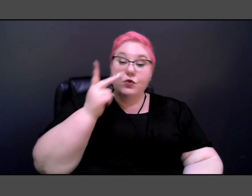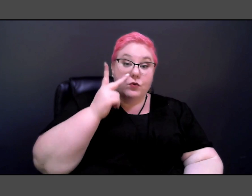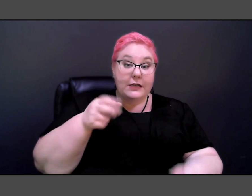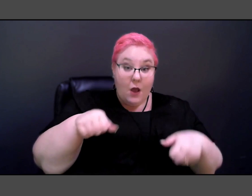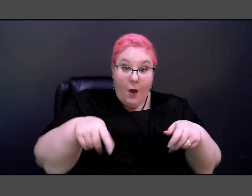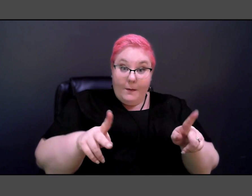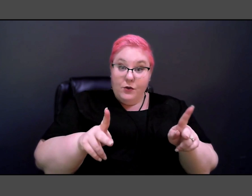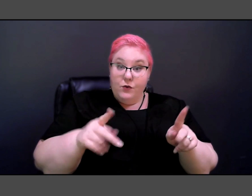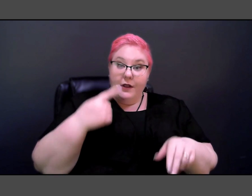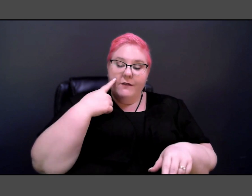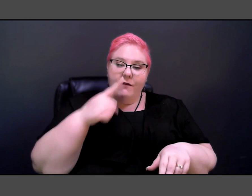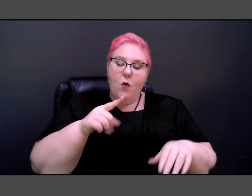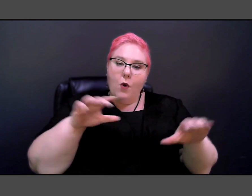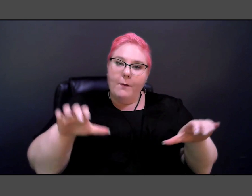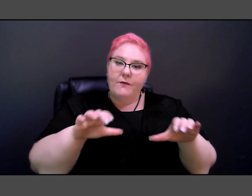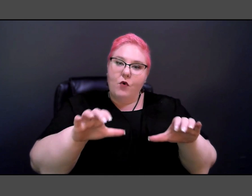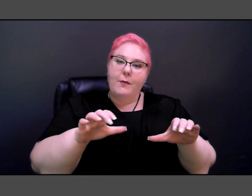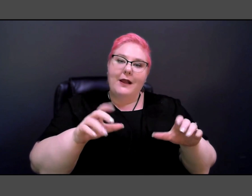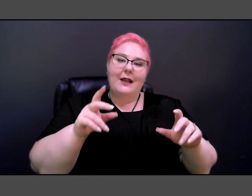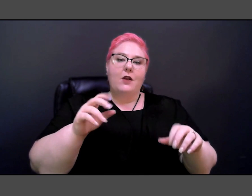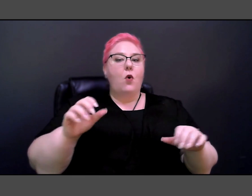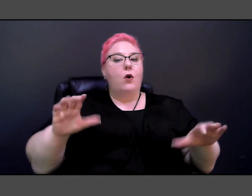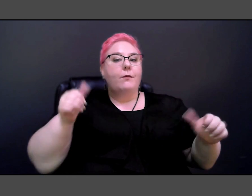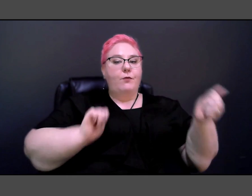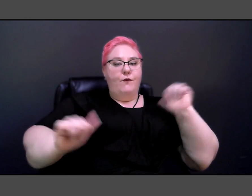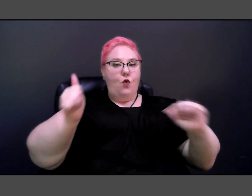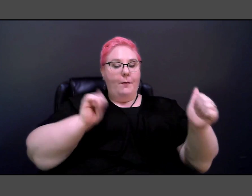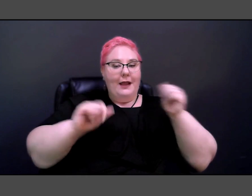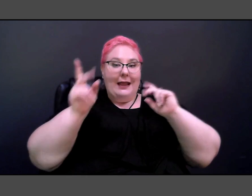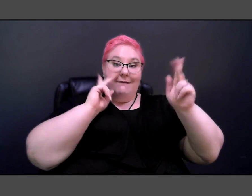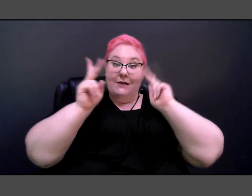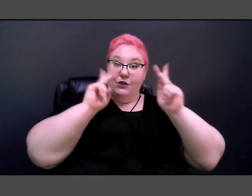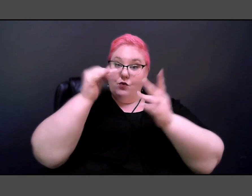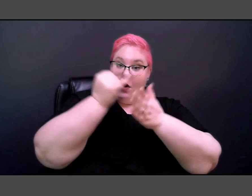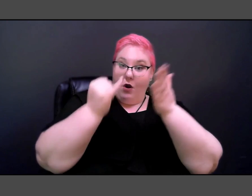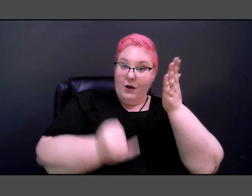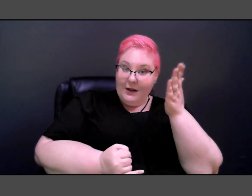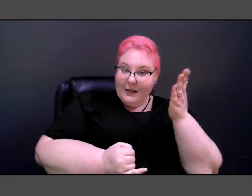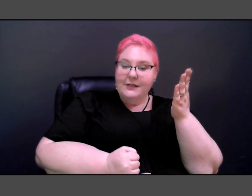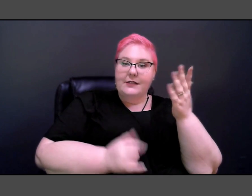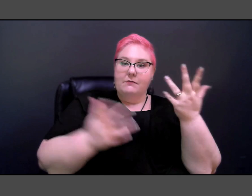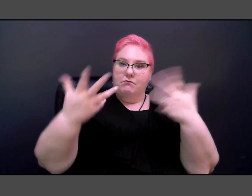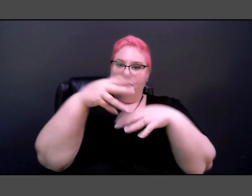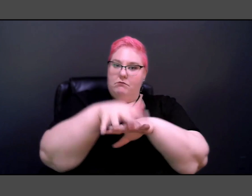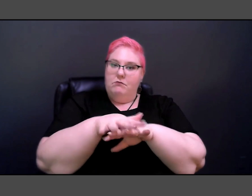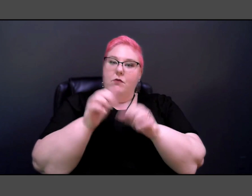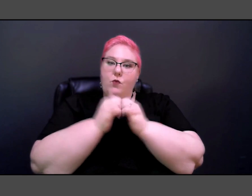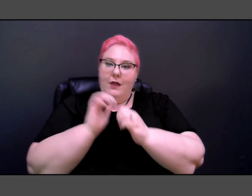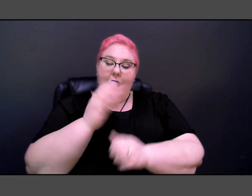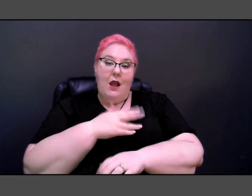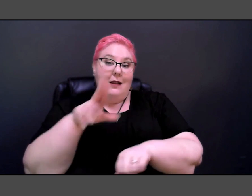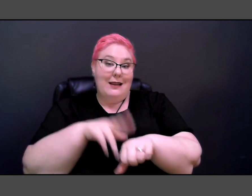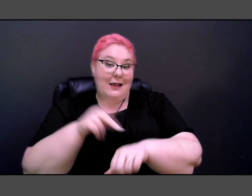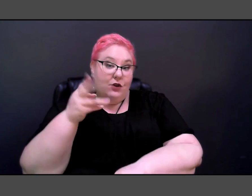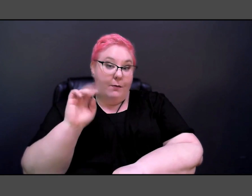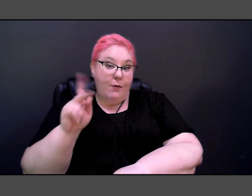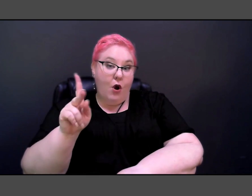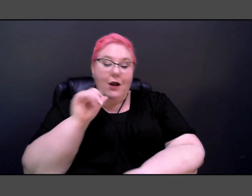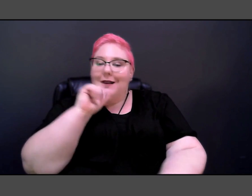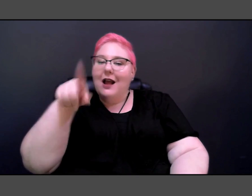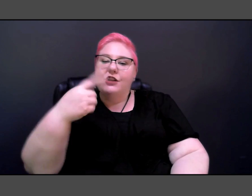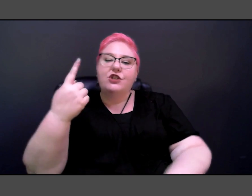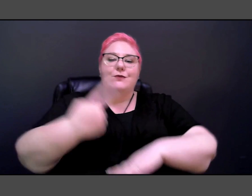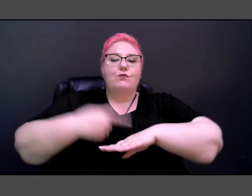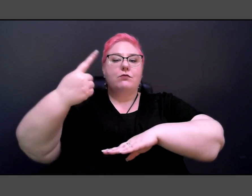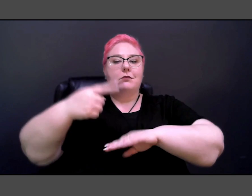performing visual artists to engage with the public via our national parks? Not just performances or exhibitions, but perhaps